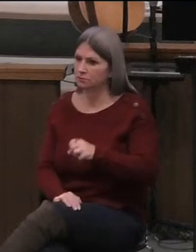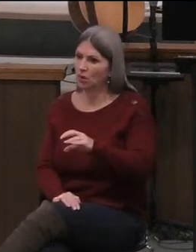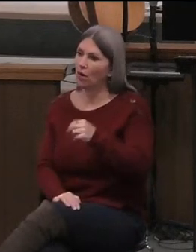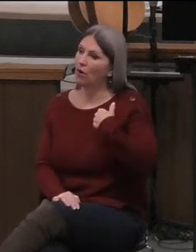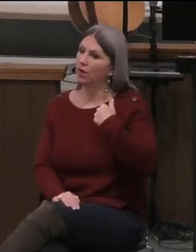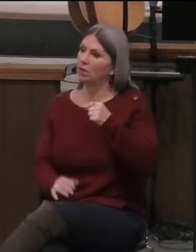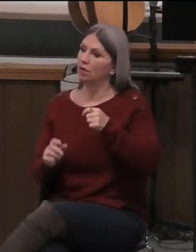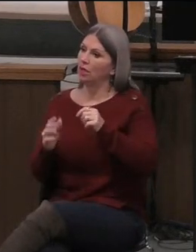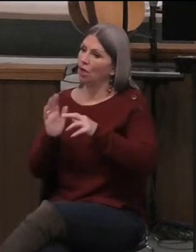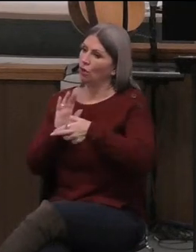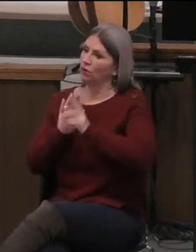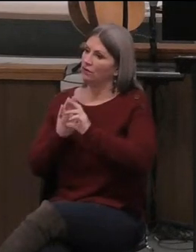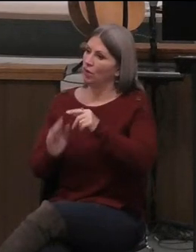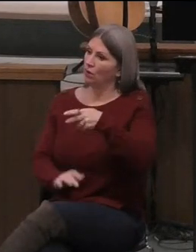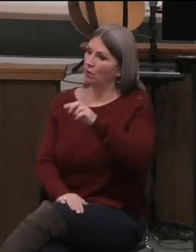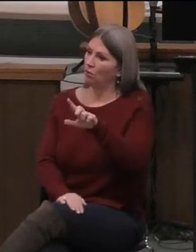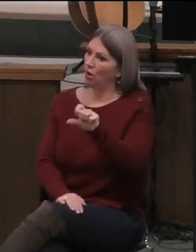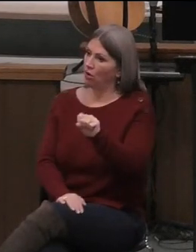life.